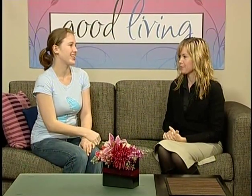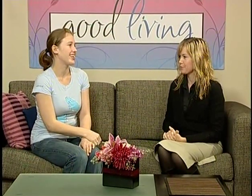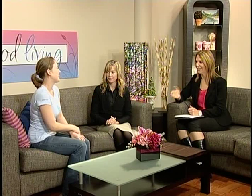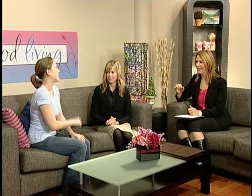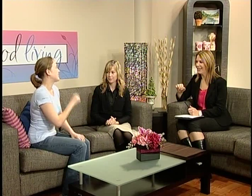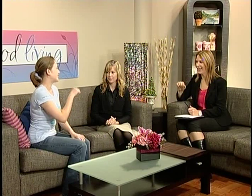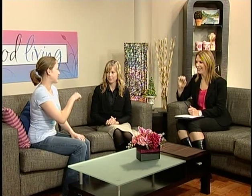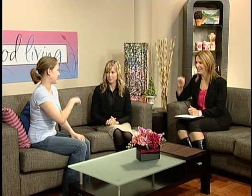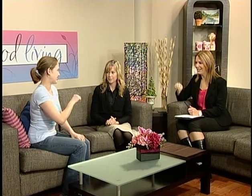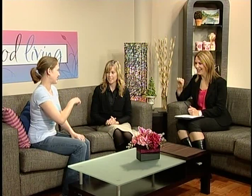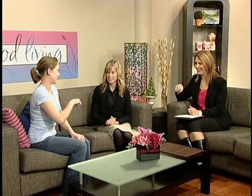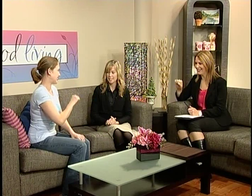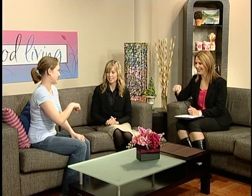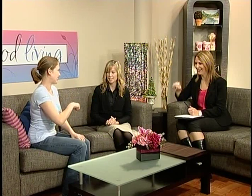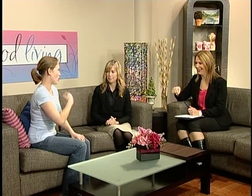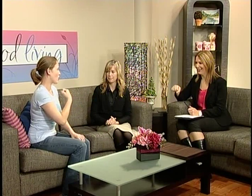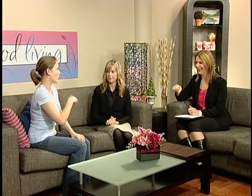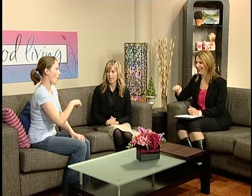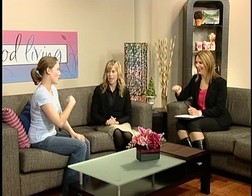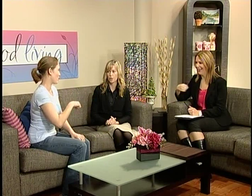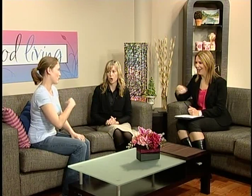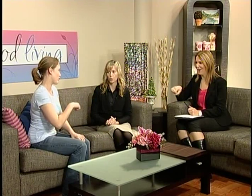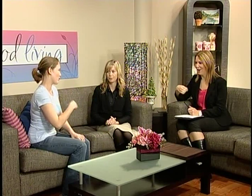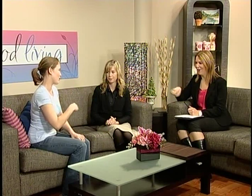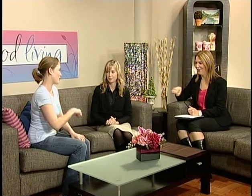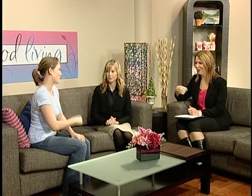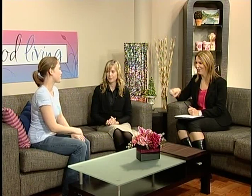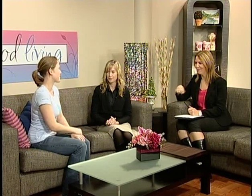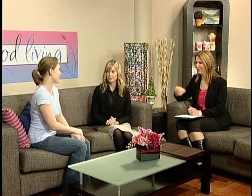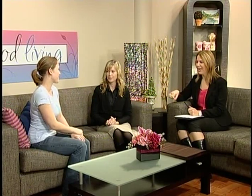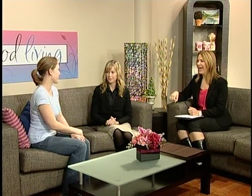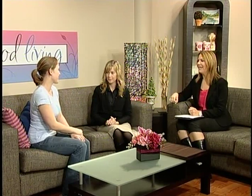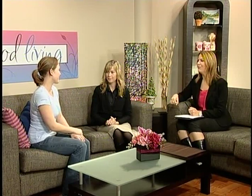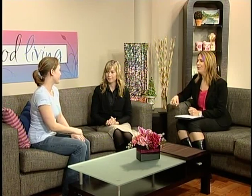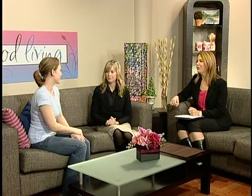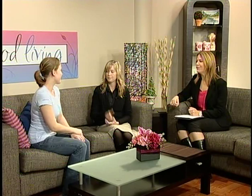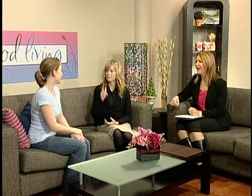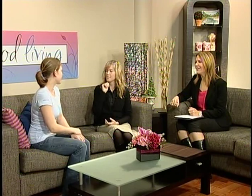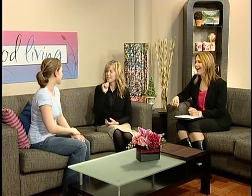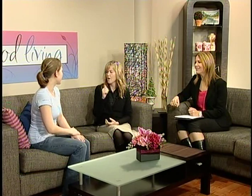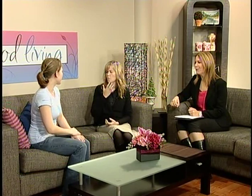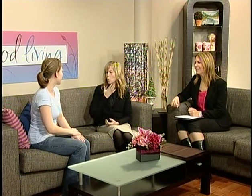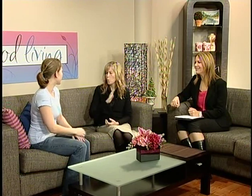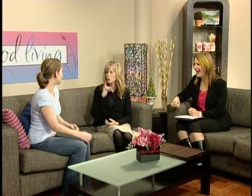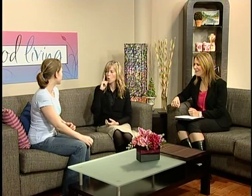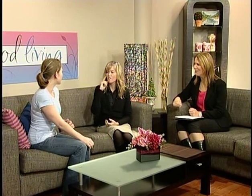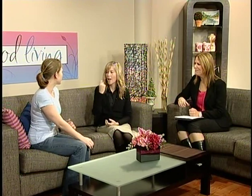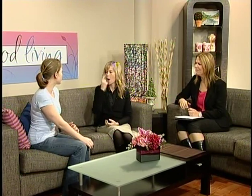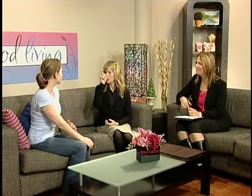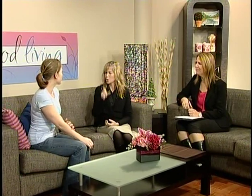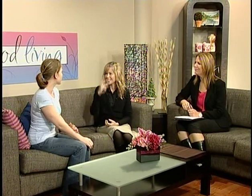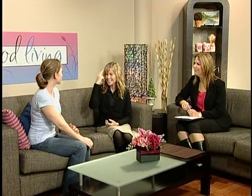you. And yes. Yes. And no. And no. And if we wanted to find out someone's name?